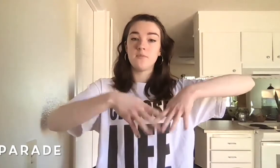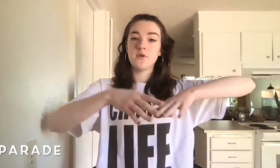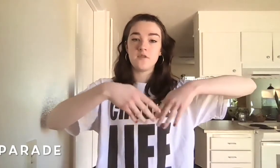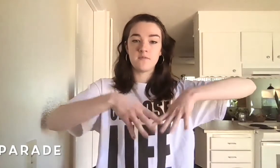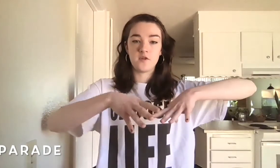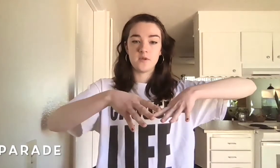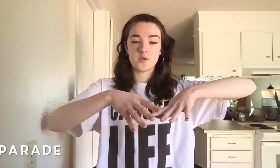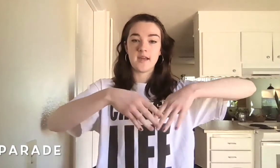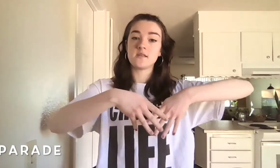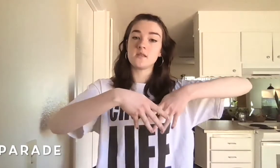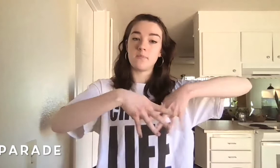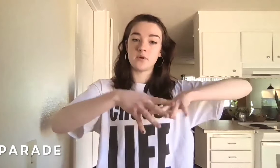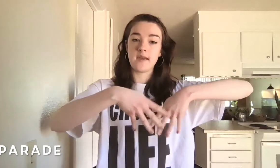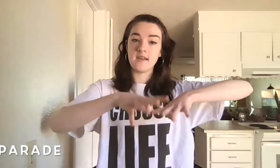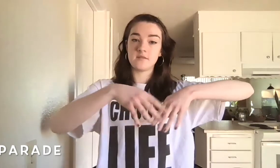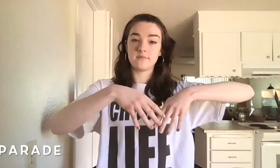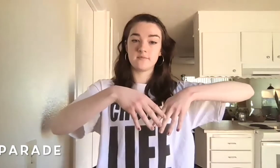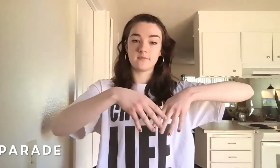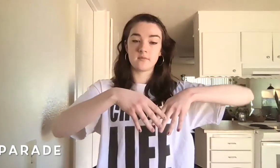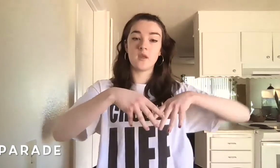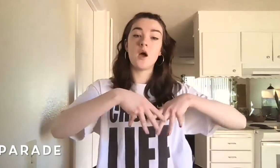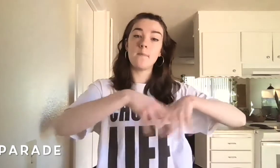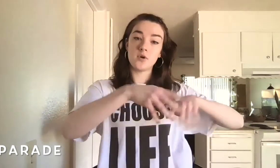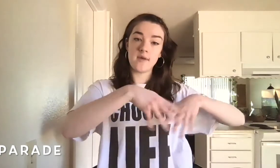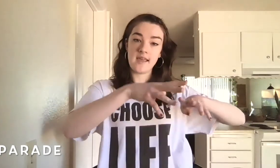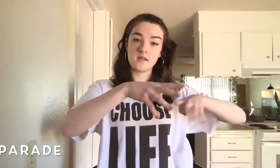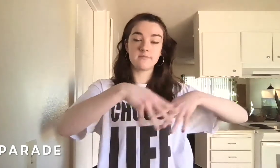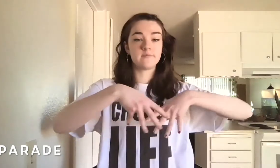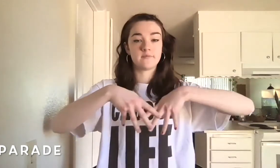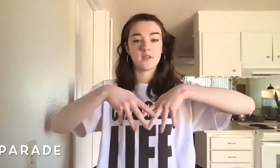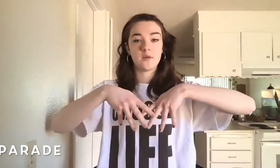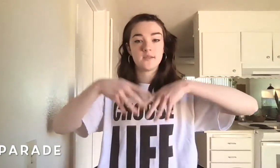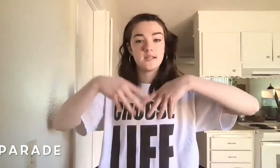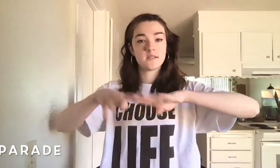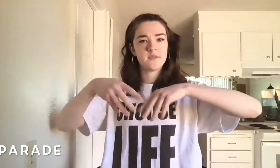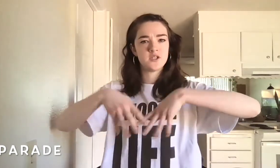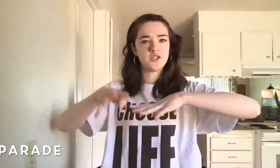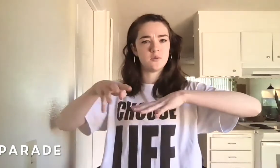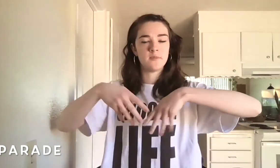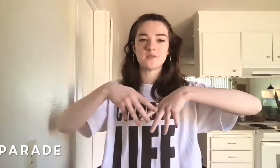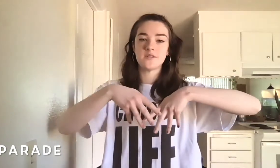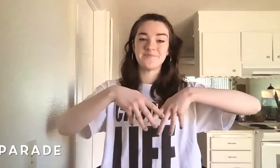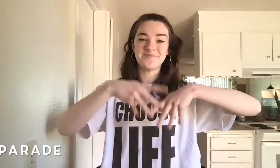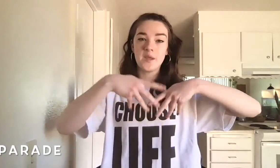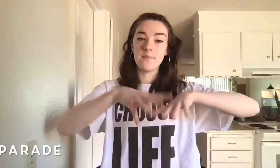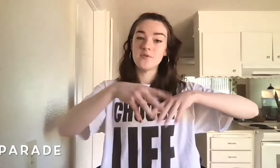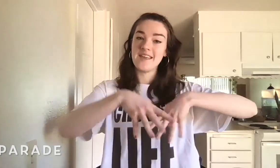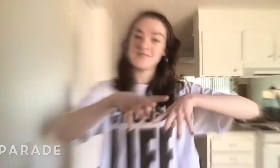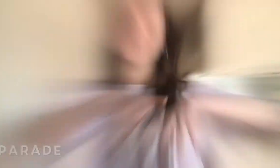move them forward twice. Parade. Parade. Like we're telling something to shoo almost. Parade.